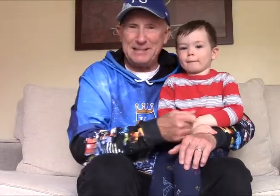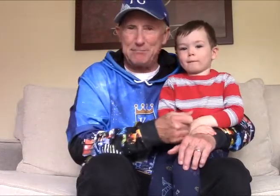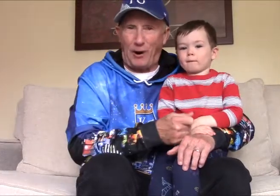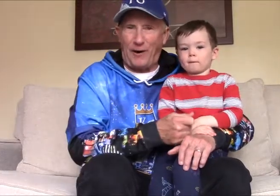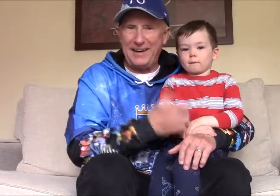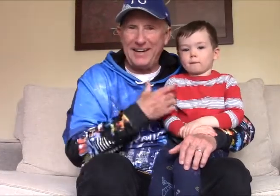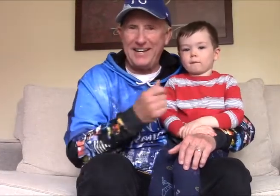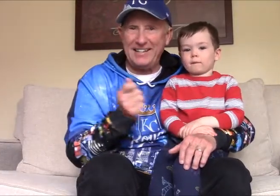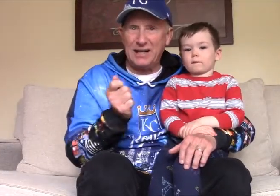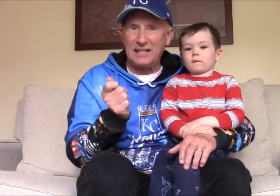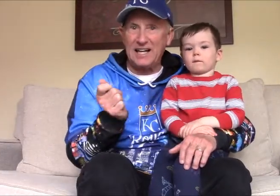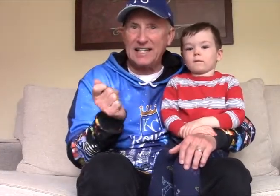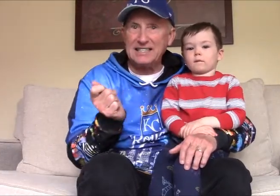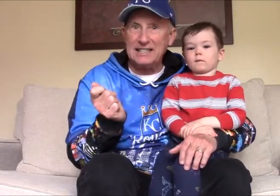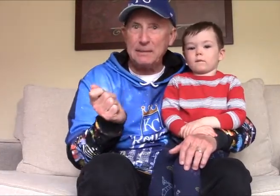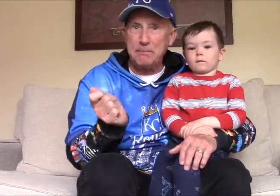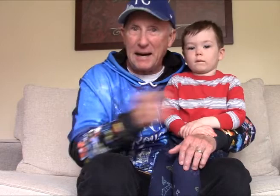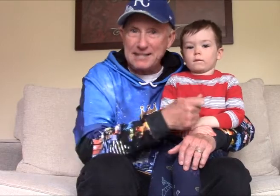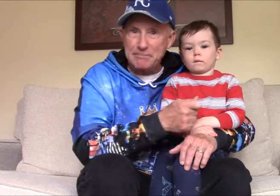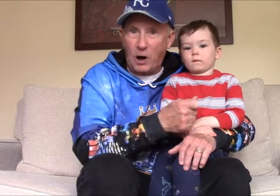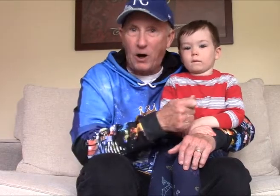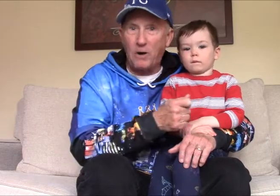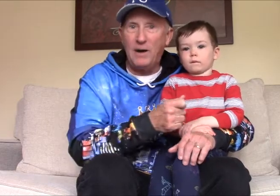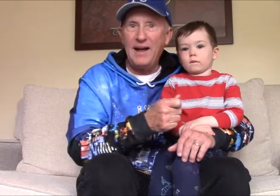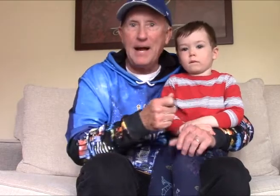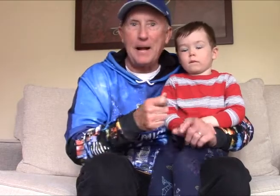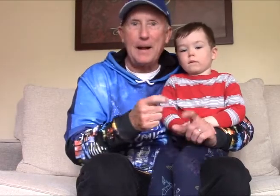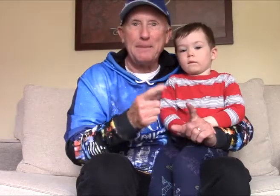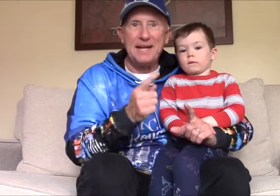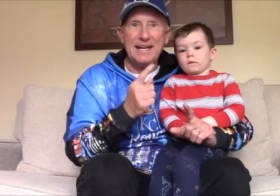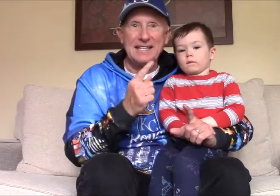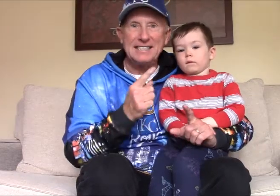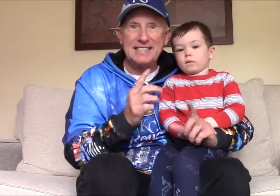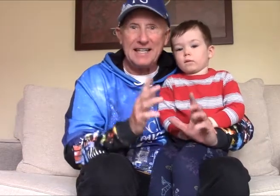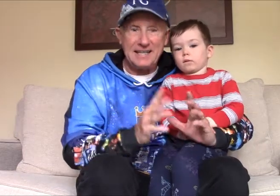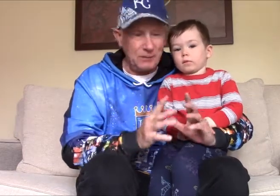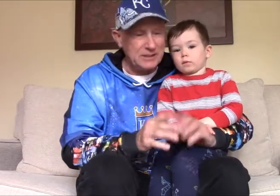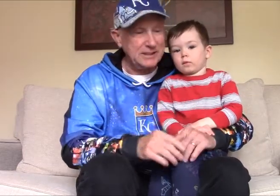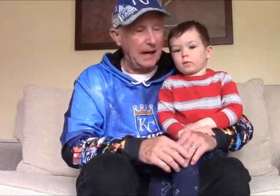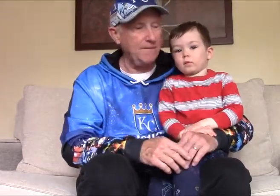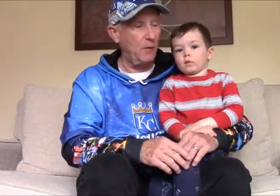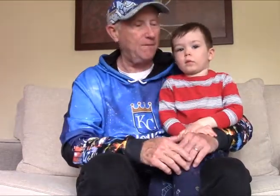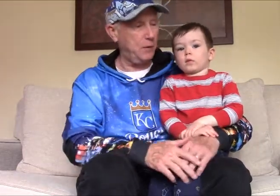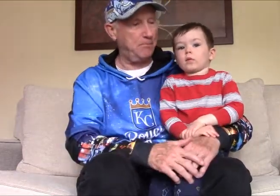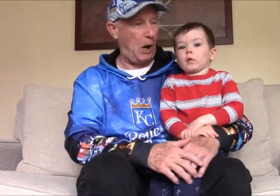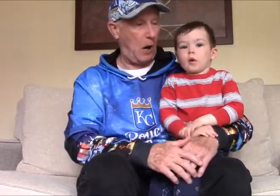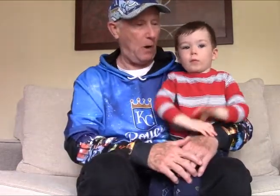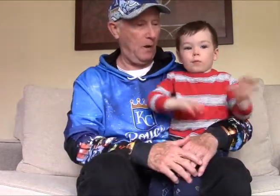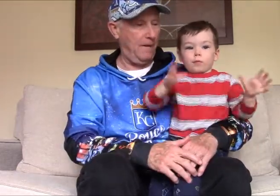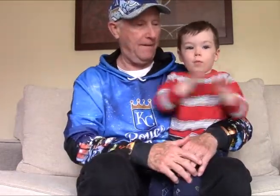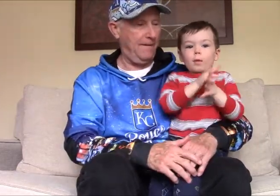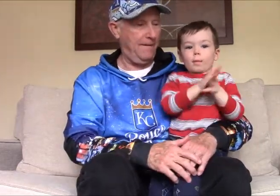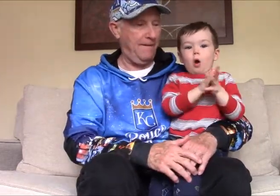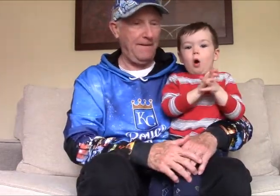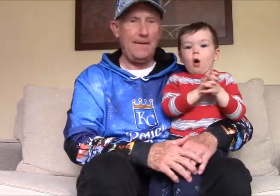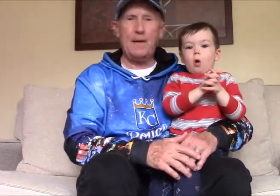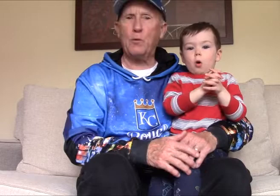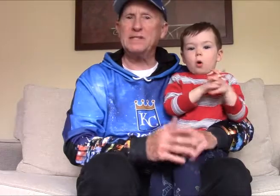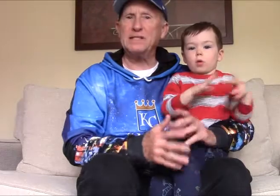Baseball. Baseball. He got to see baseball. And then you got to see, what's the time for football? Football. And what's the time